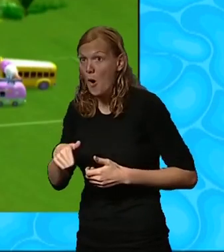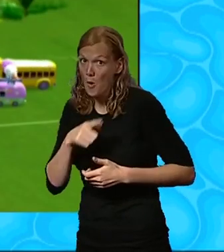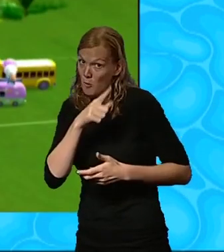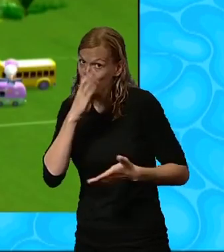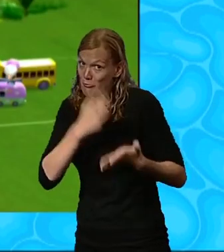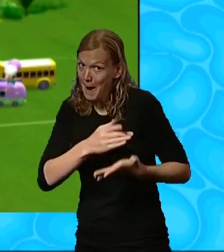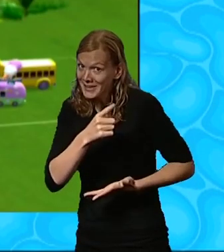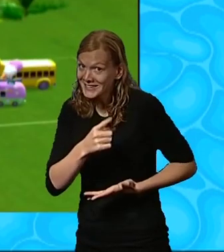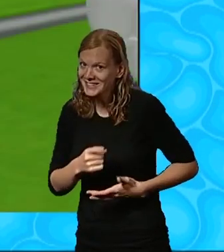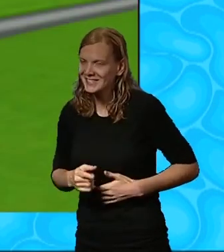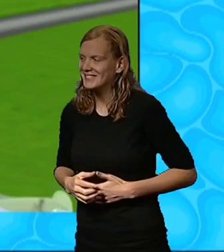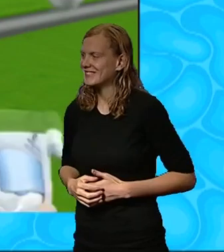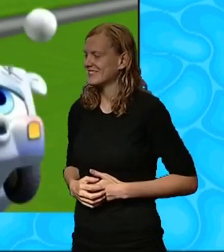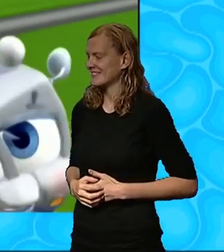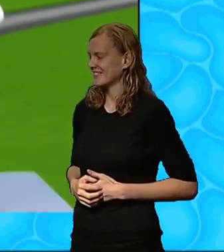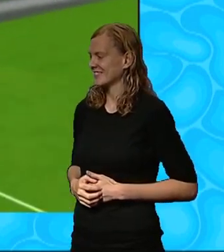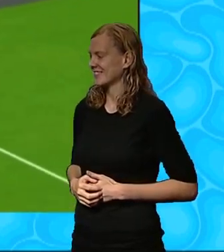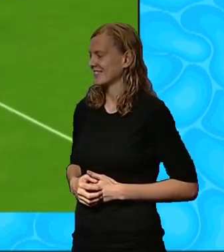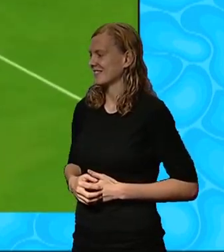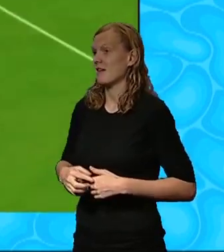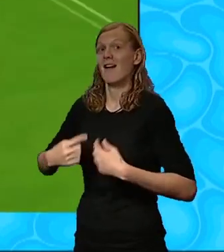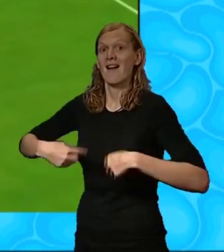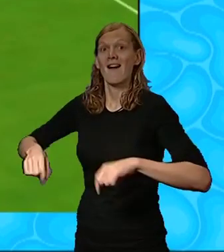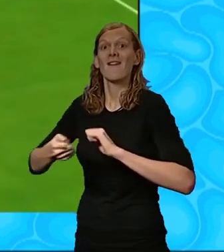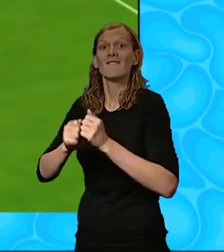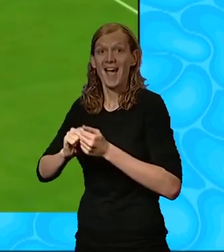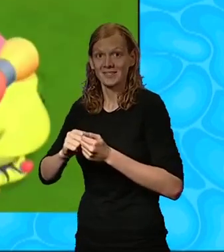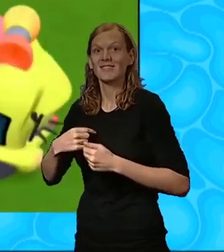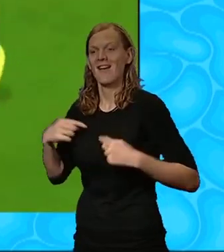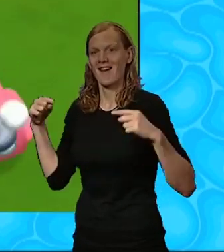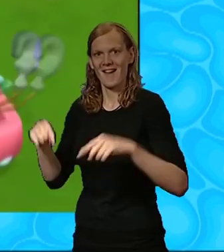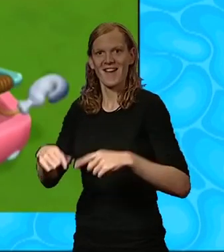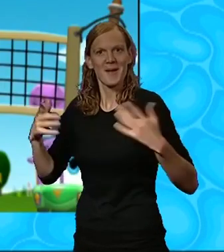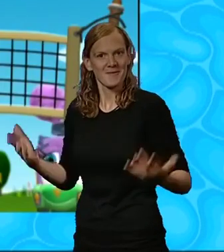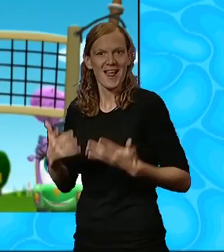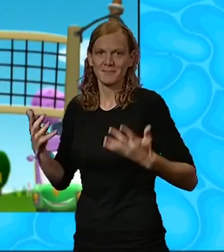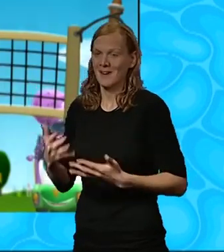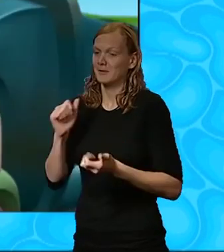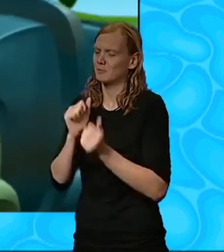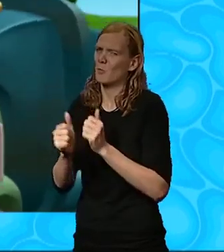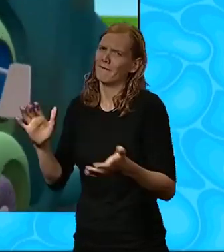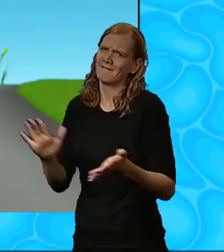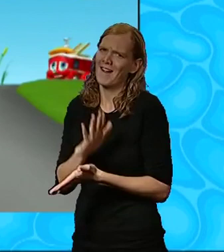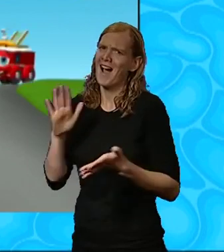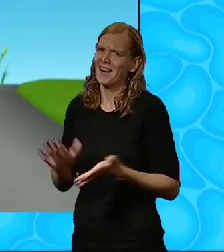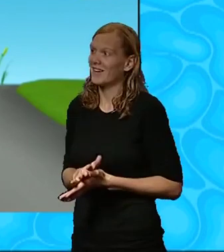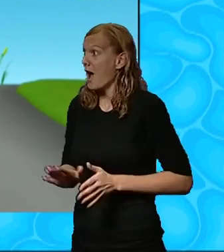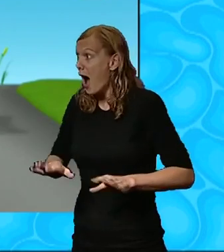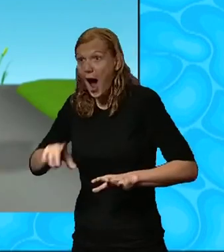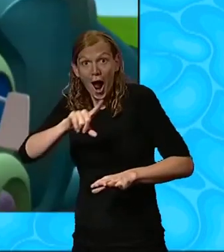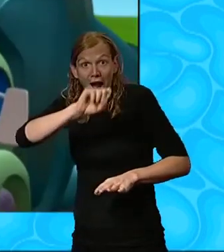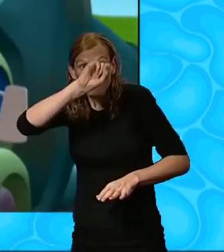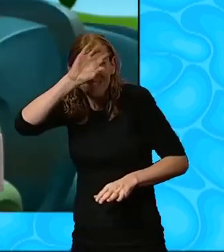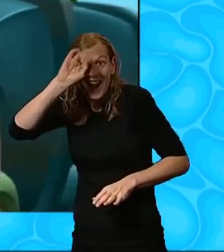My friends and me, we're on a roll now. Playing sport is fun. Oh, look! It's